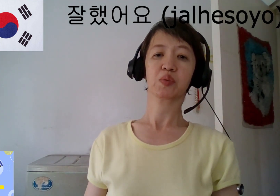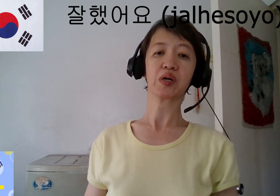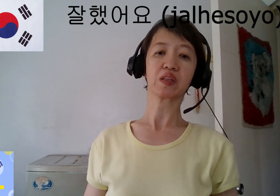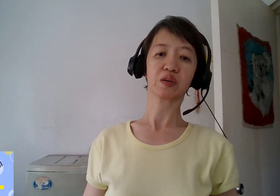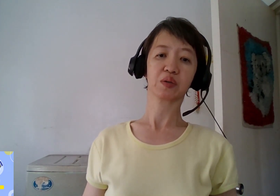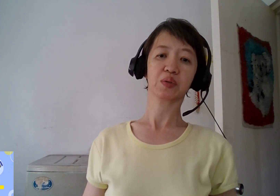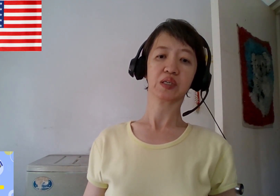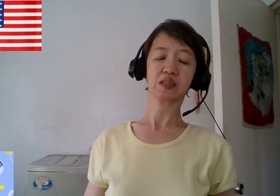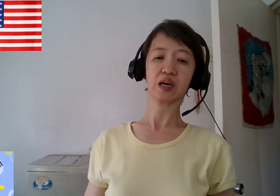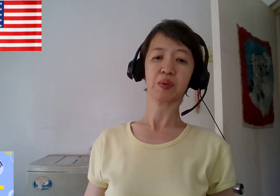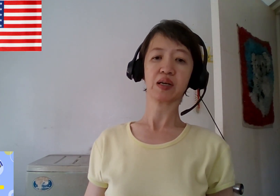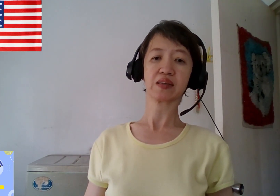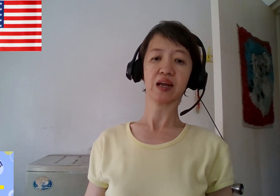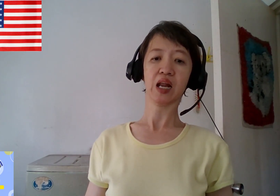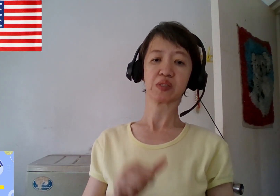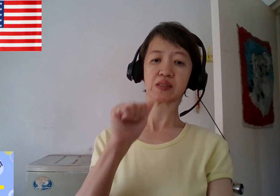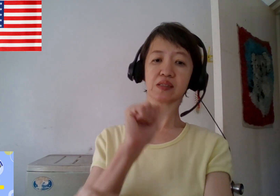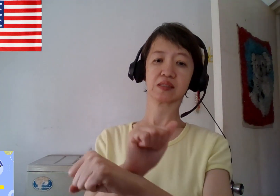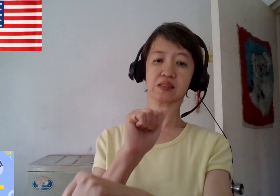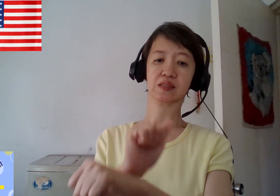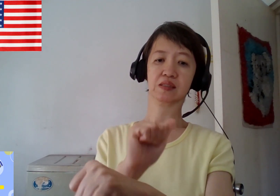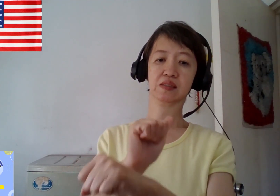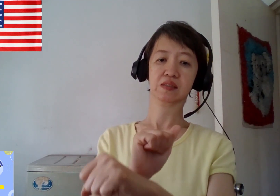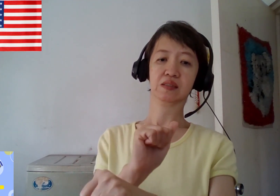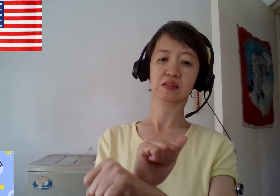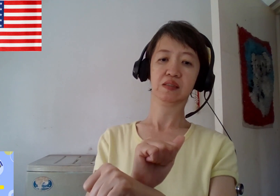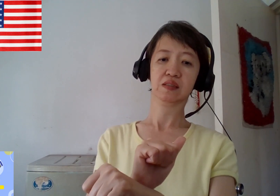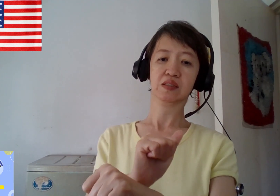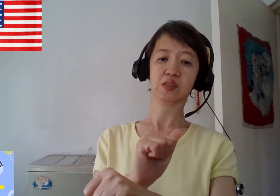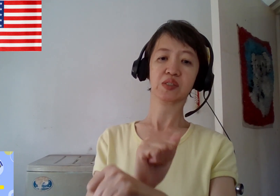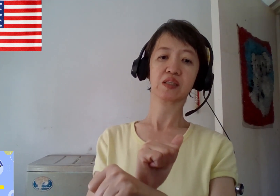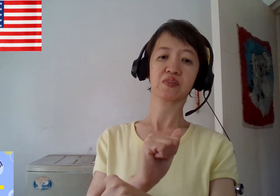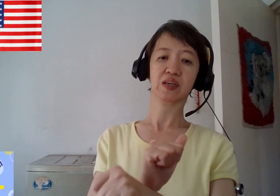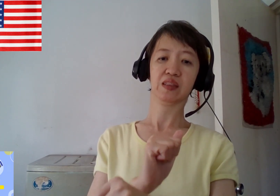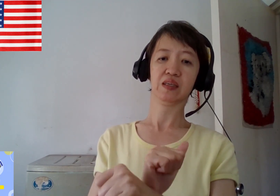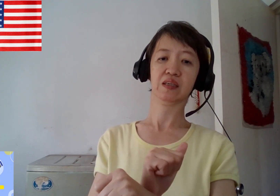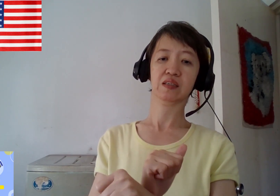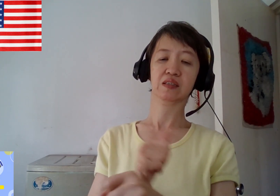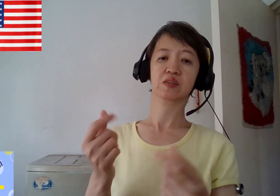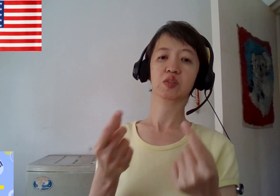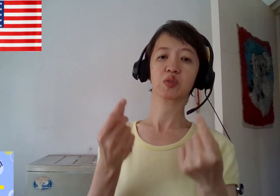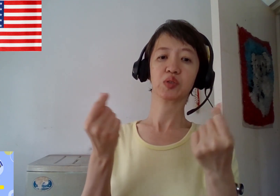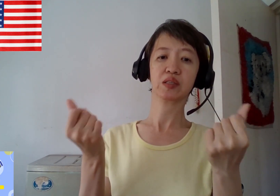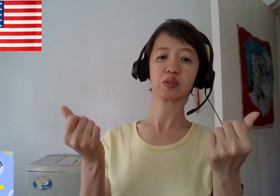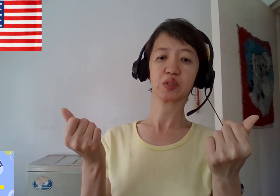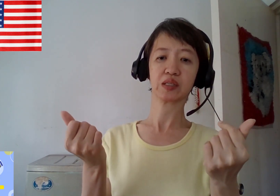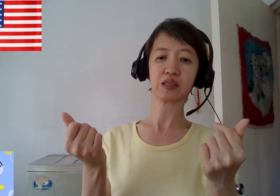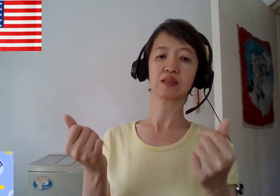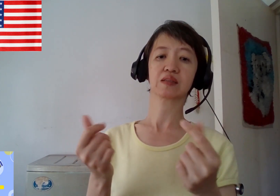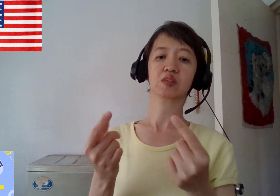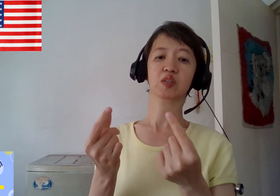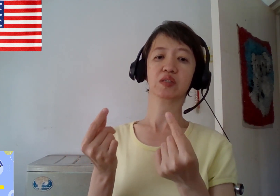Work though, in American Sign Language is this. So it's a different thing. You did a good deed or you did